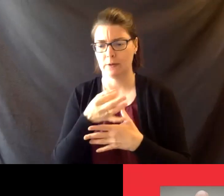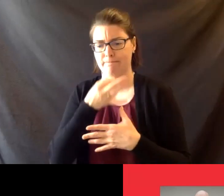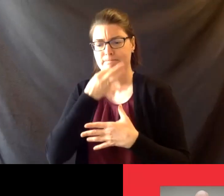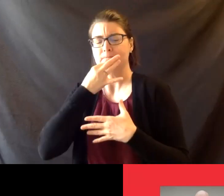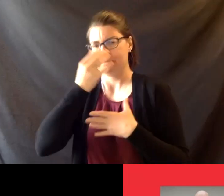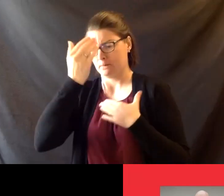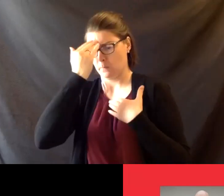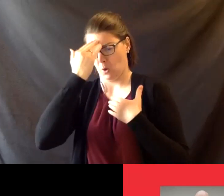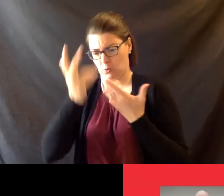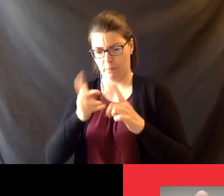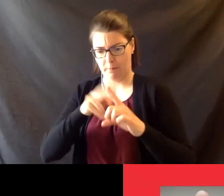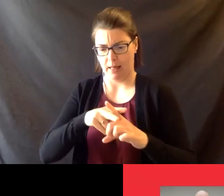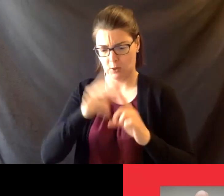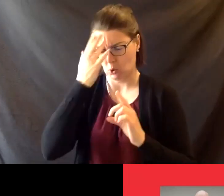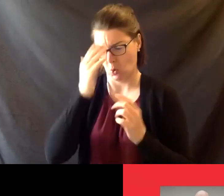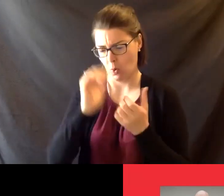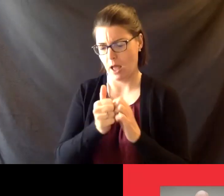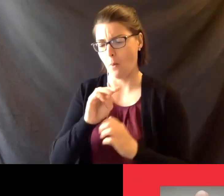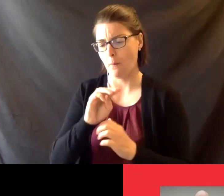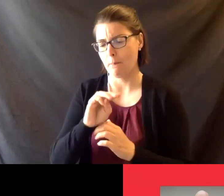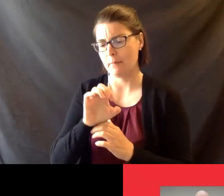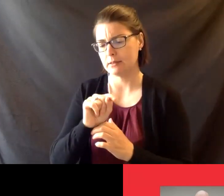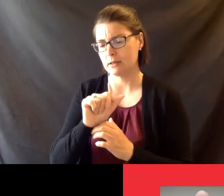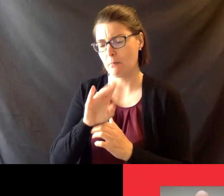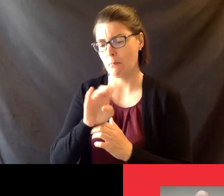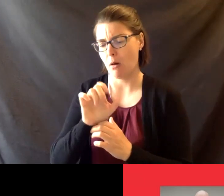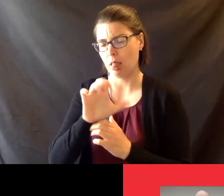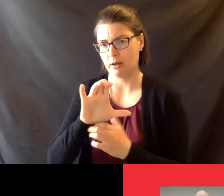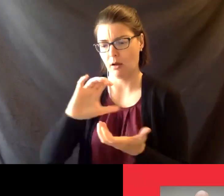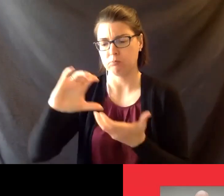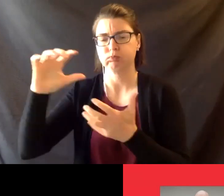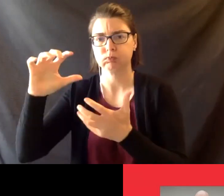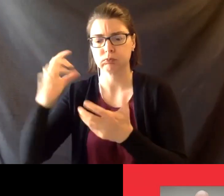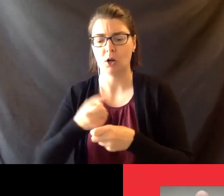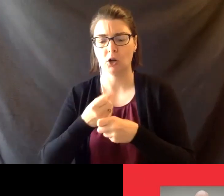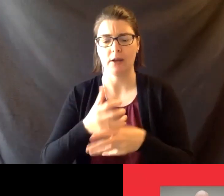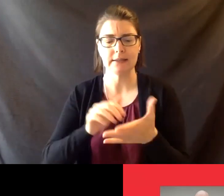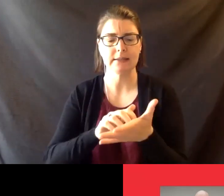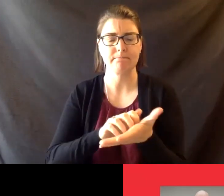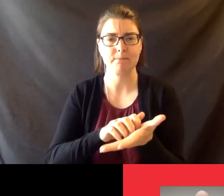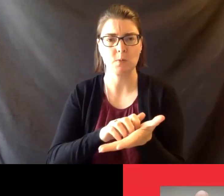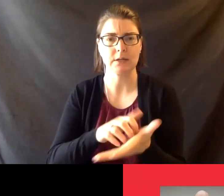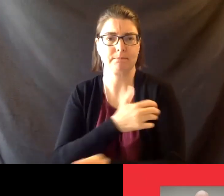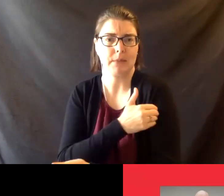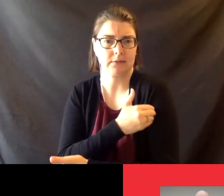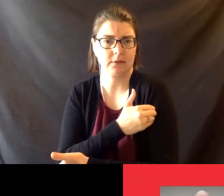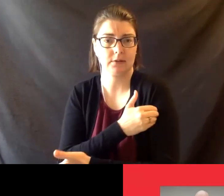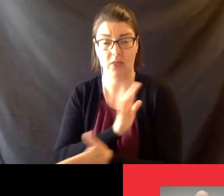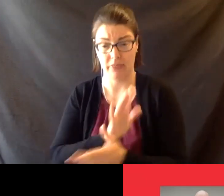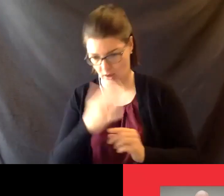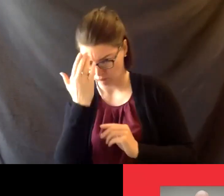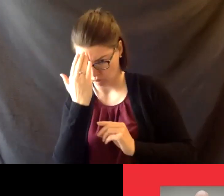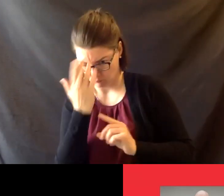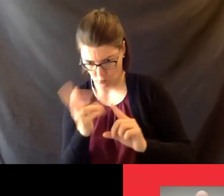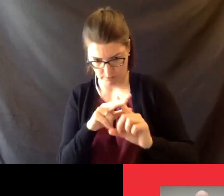to understand how metabolic dysregulation causes muscle weakness in these disorders. We then apply this understanding to